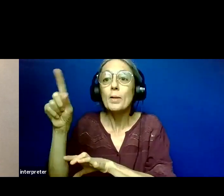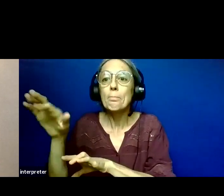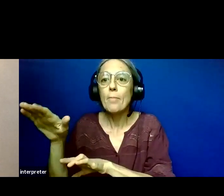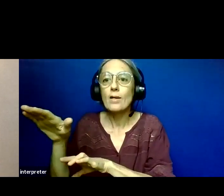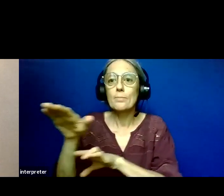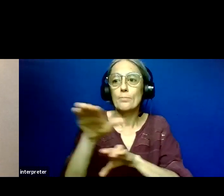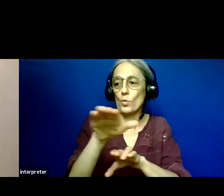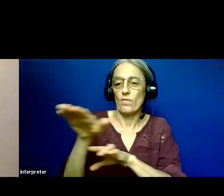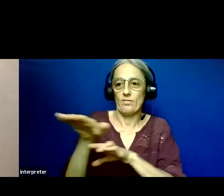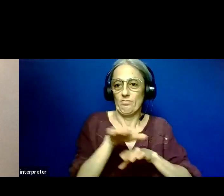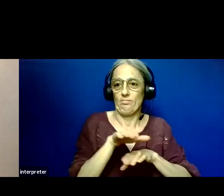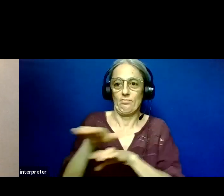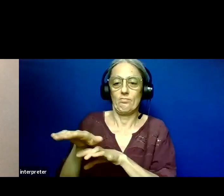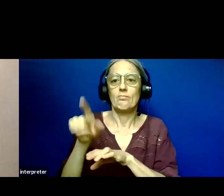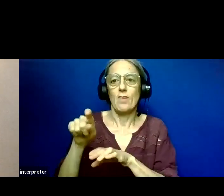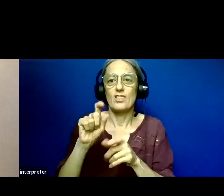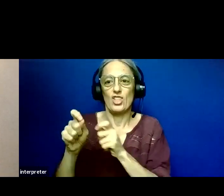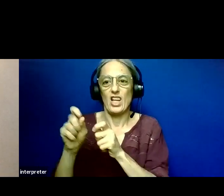accessible.